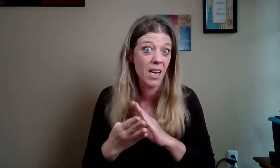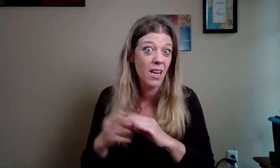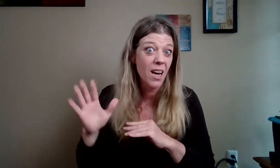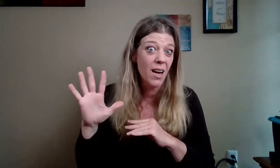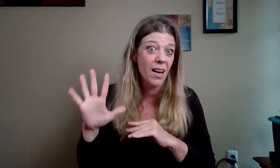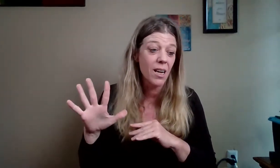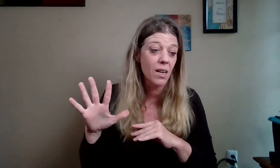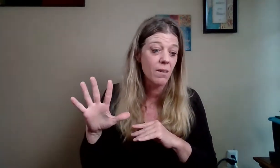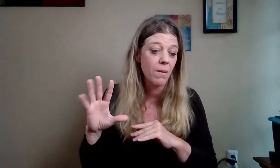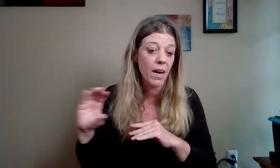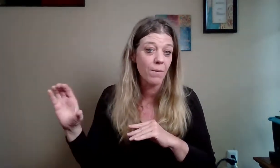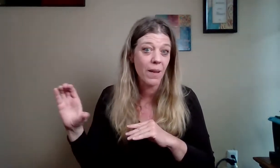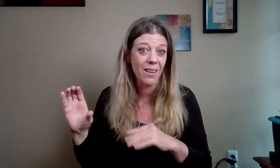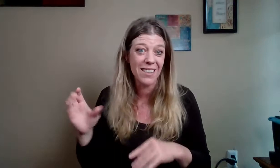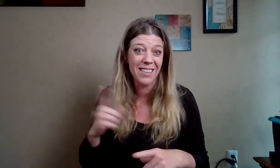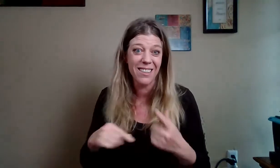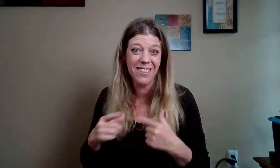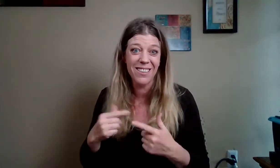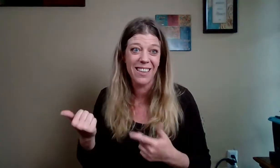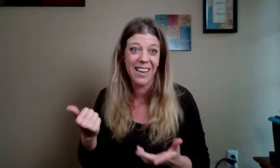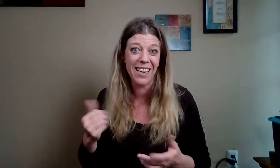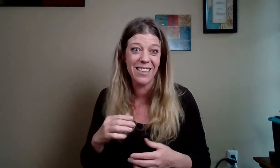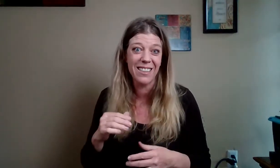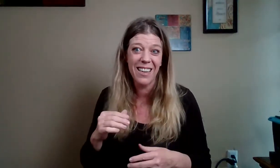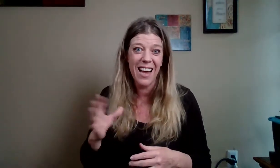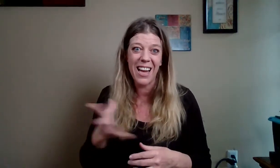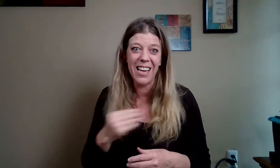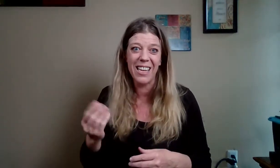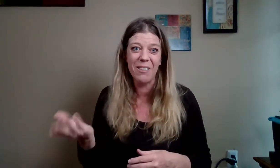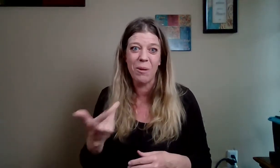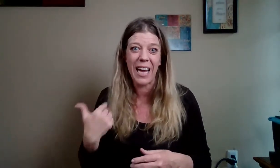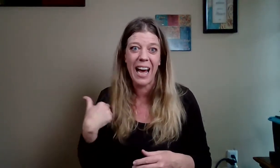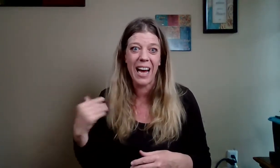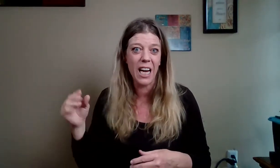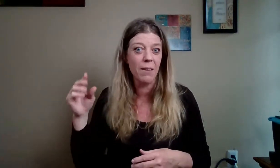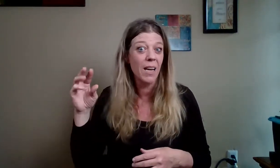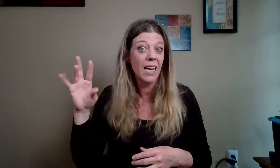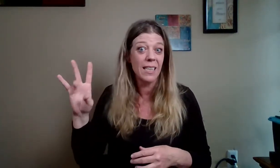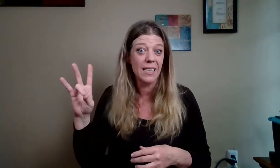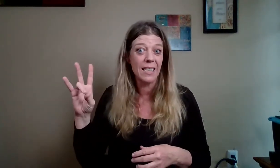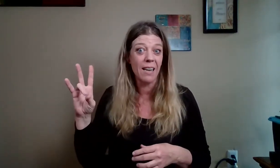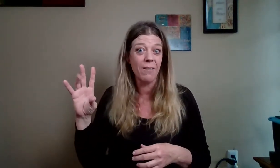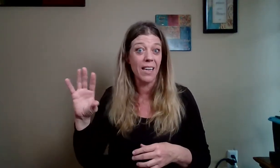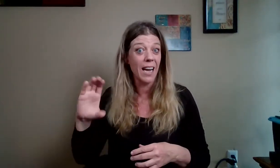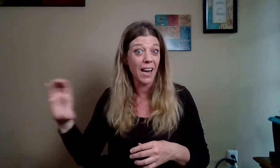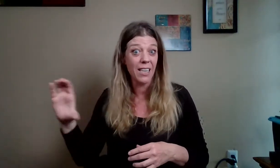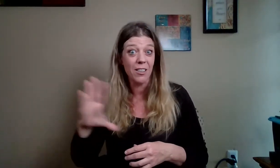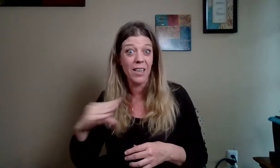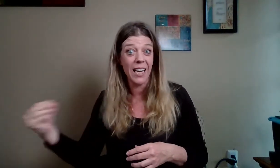maybe 5,000 signs, and we have